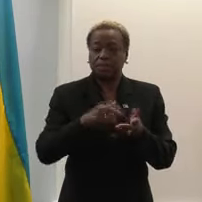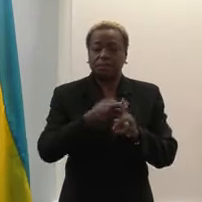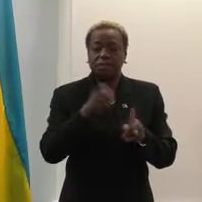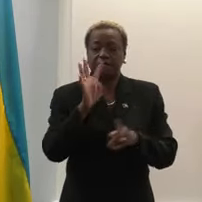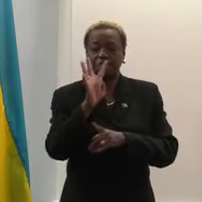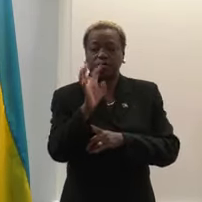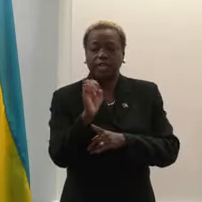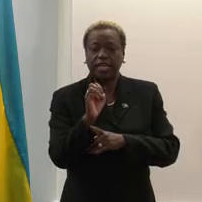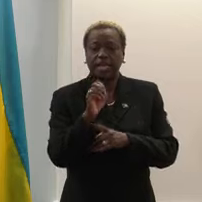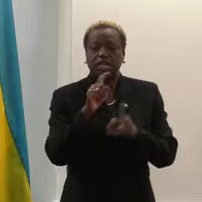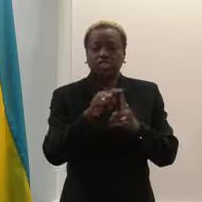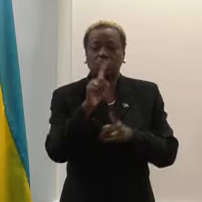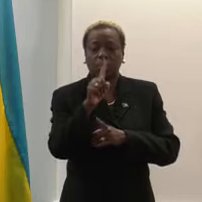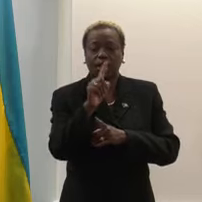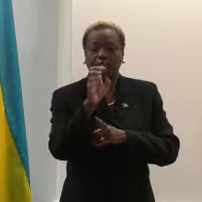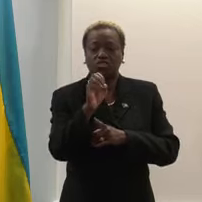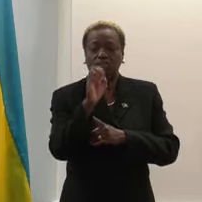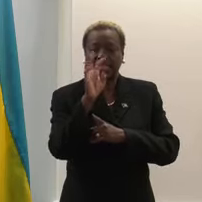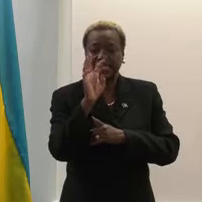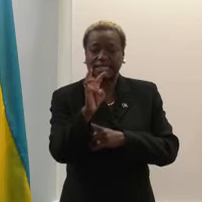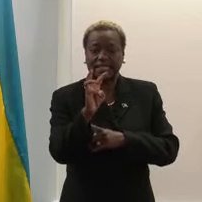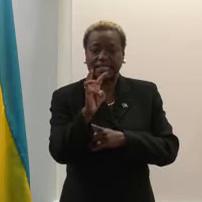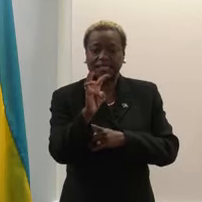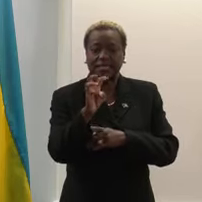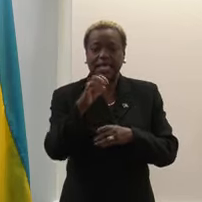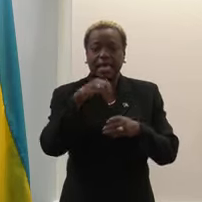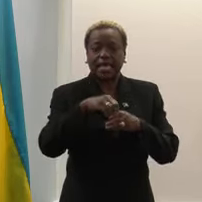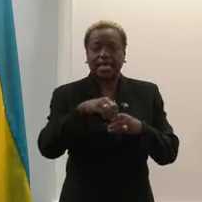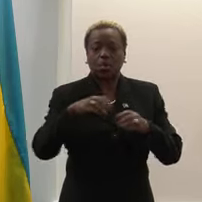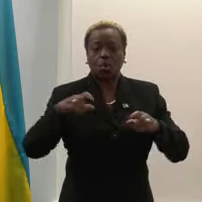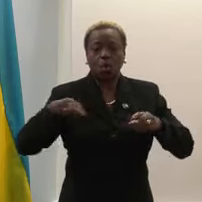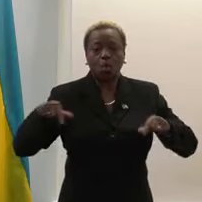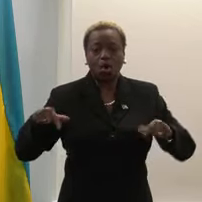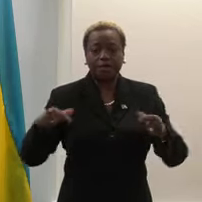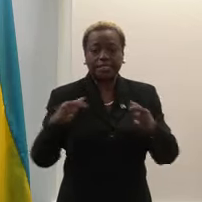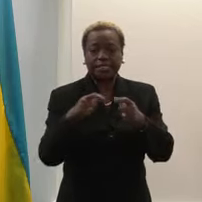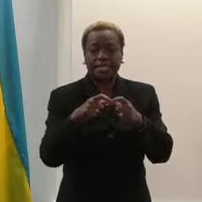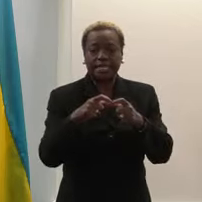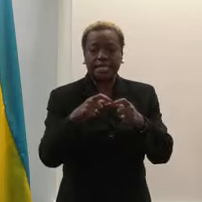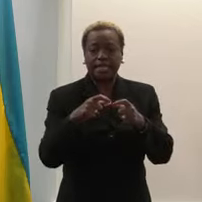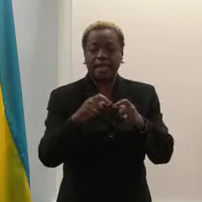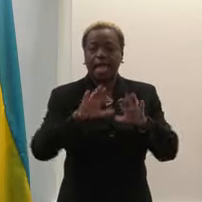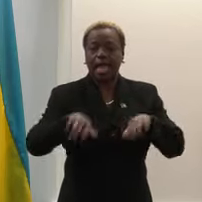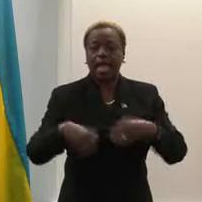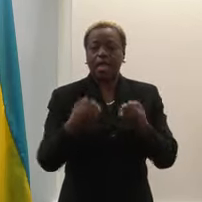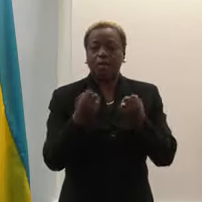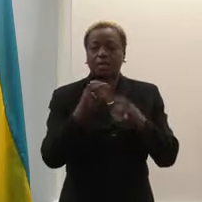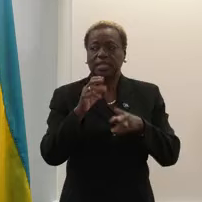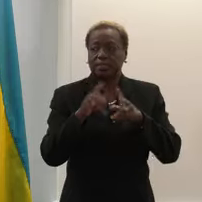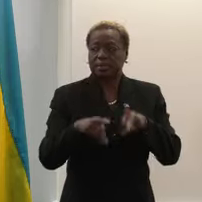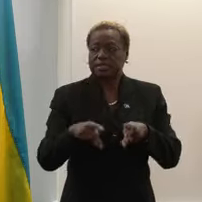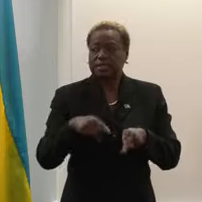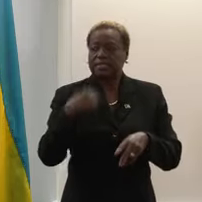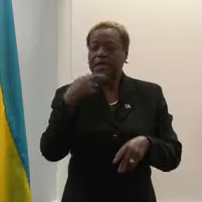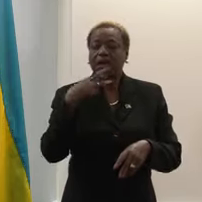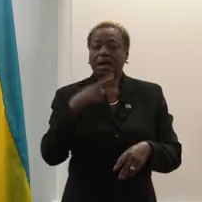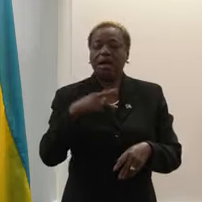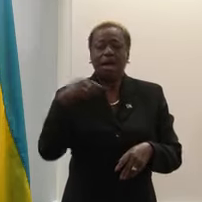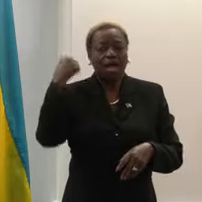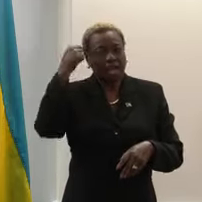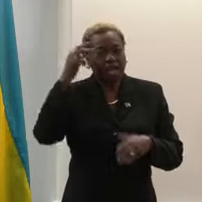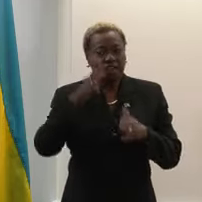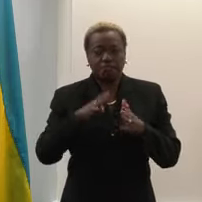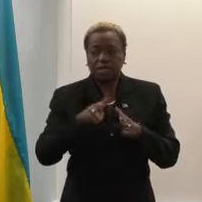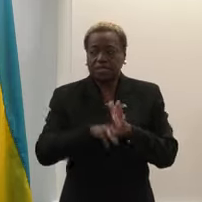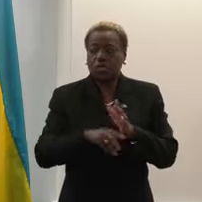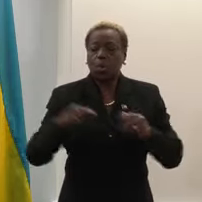106. Can somebody tell me or tell the public how many of those persons are government quarantined in the facility and how